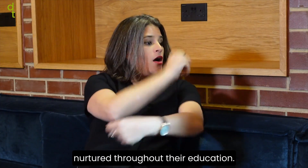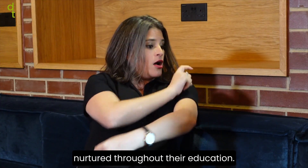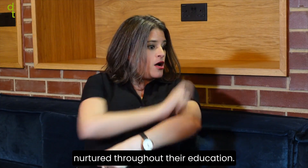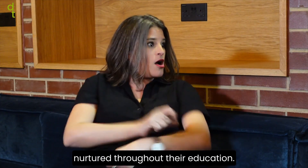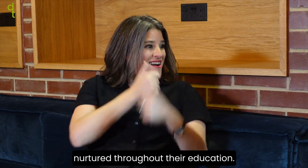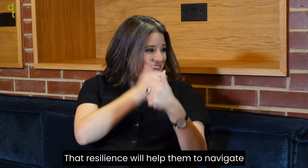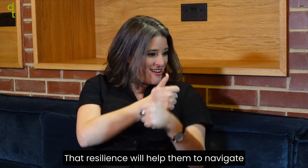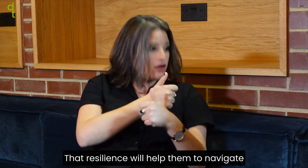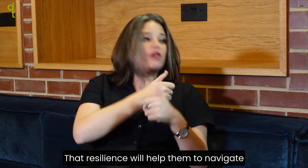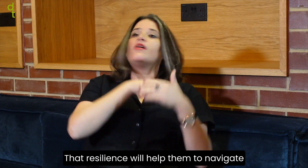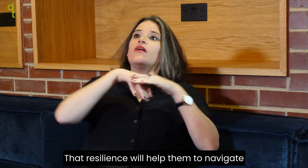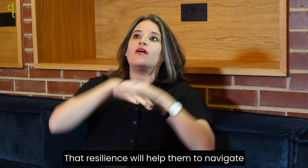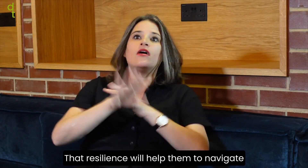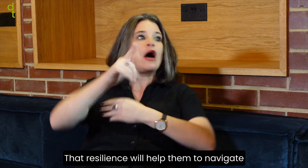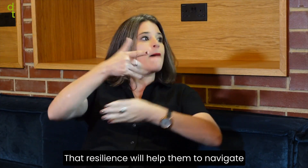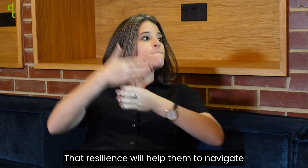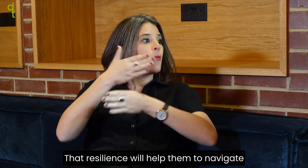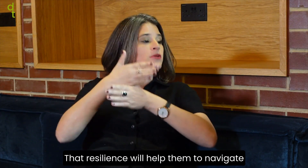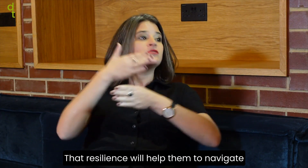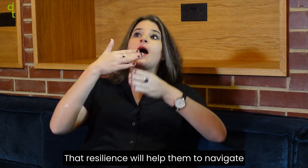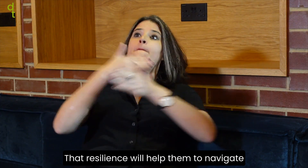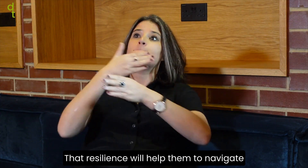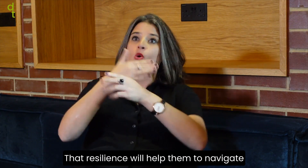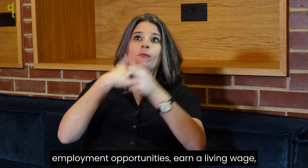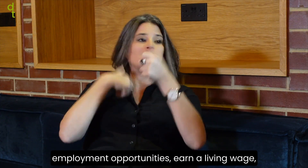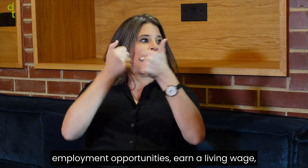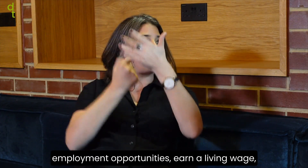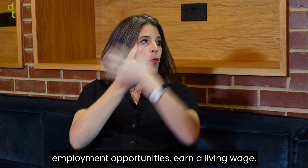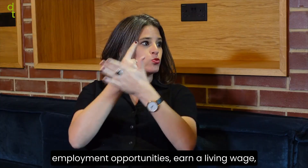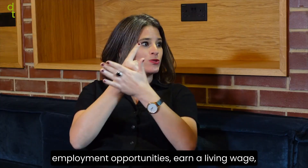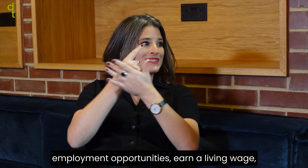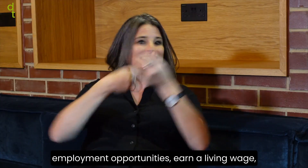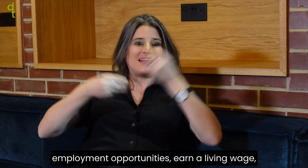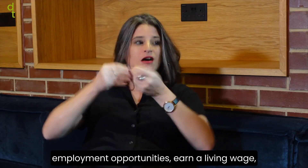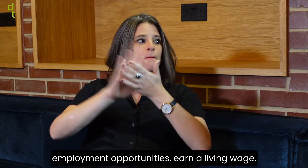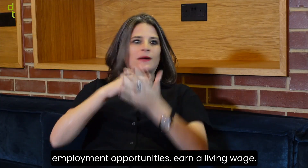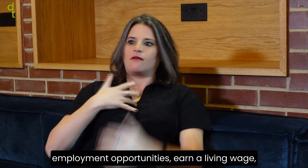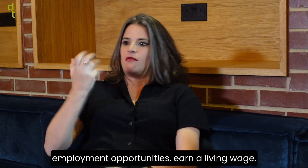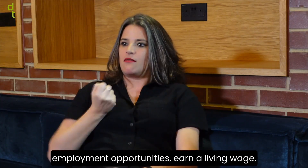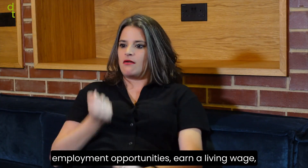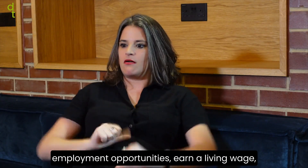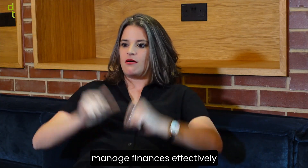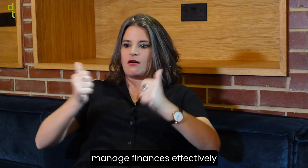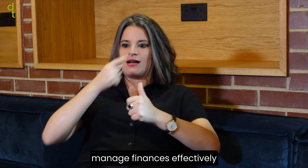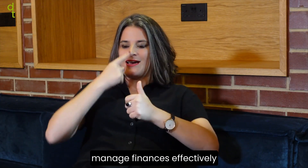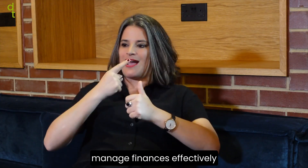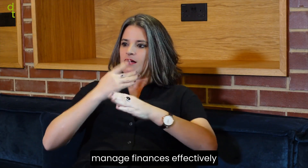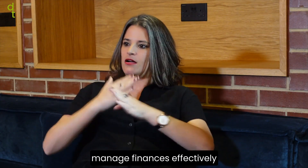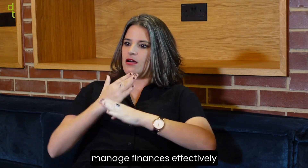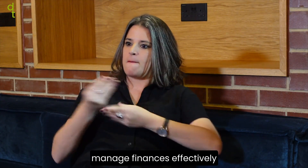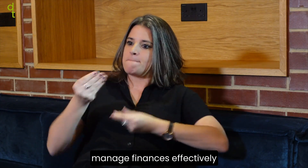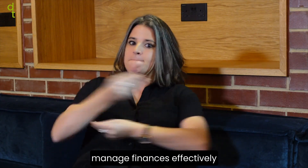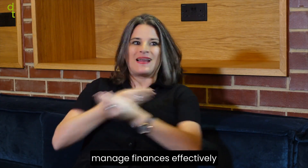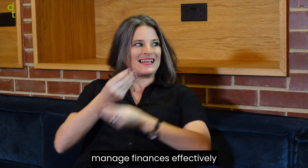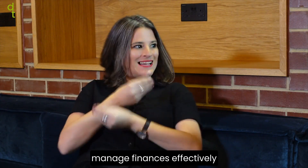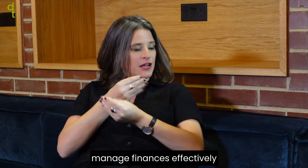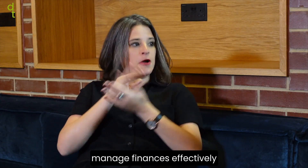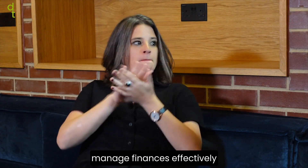education. That resilience will help them to navigate employment opportunities, earn a living wage, manage finances